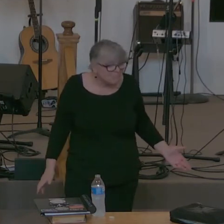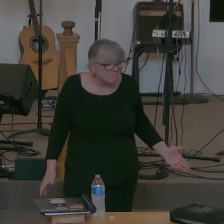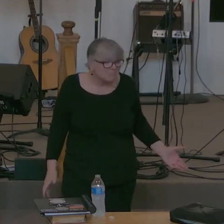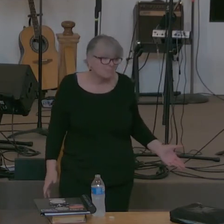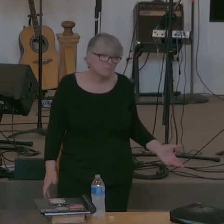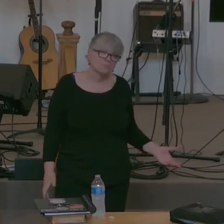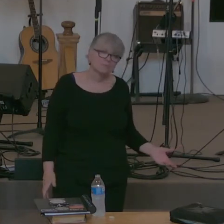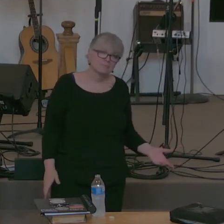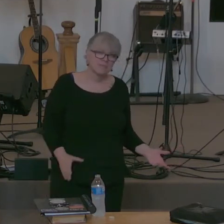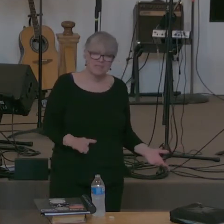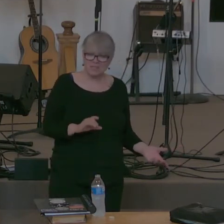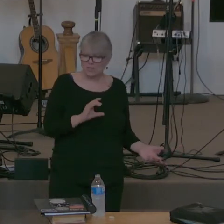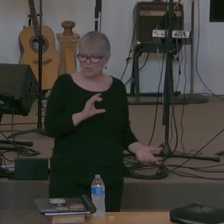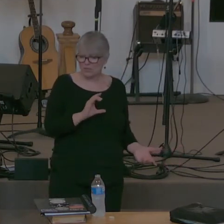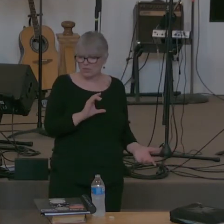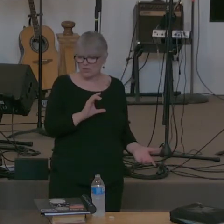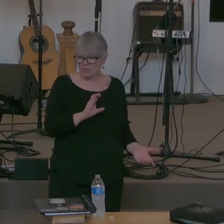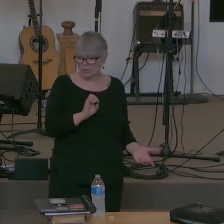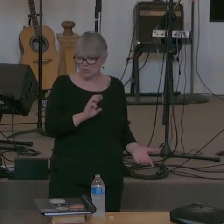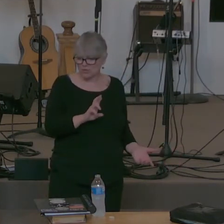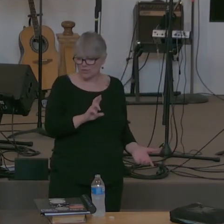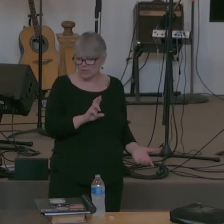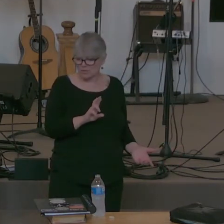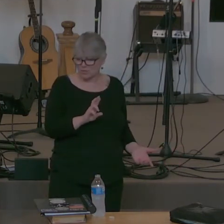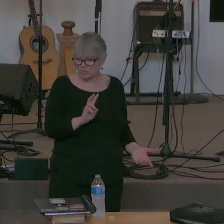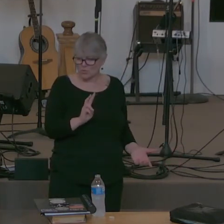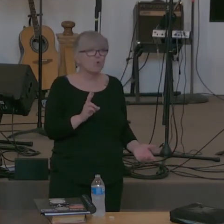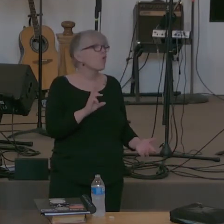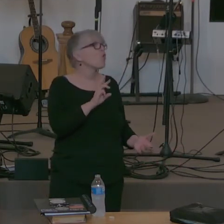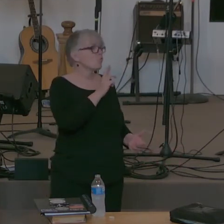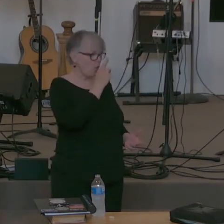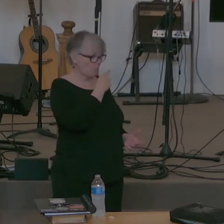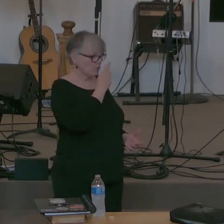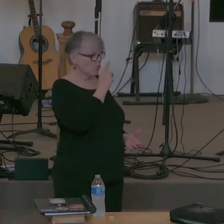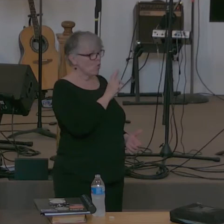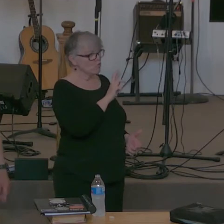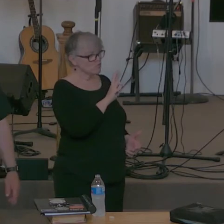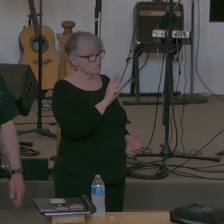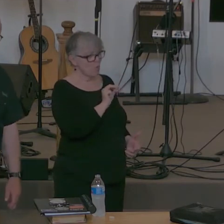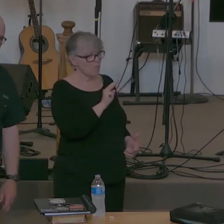that's in Corinthians 2, I think. Is that Romans?